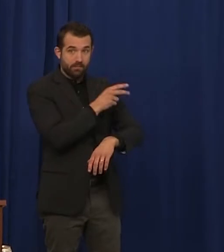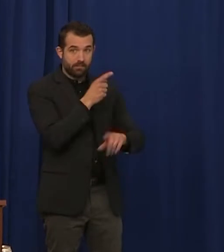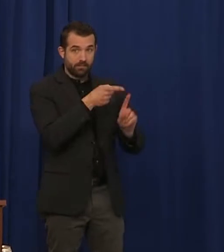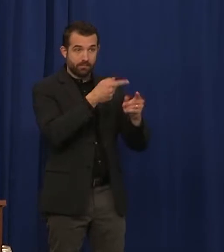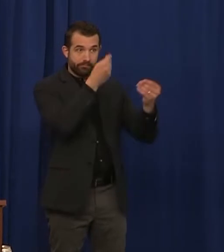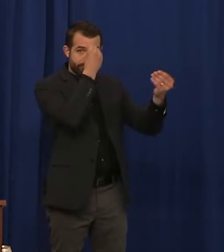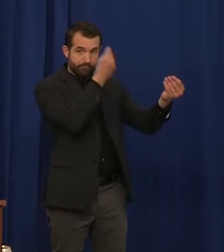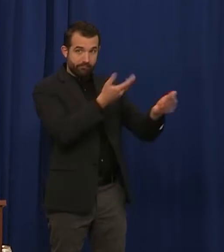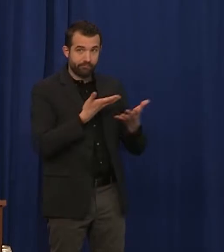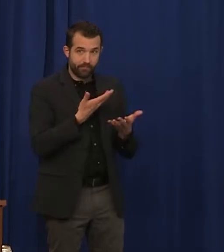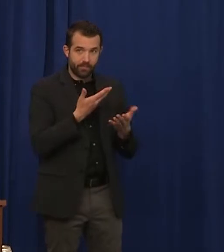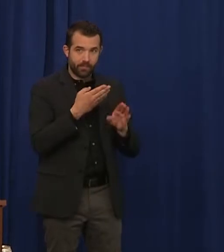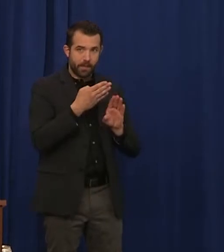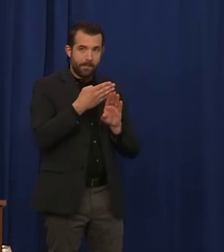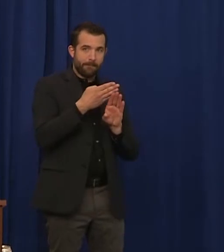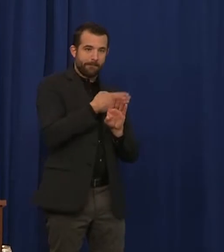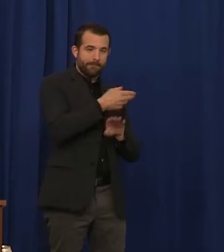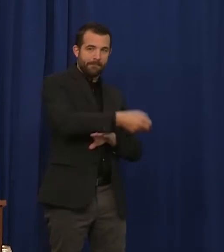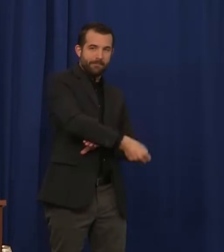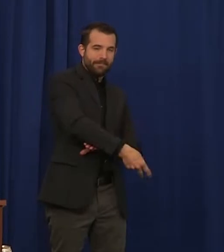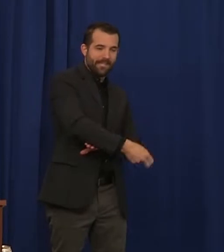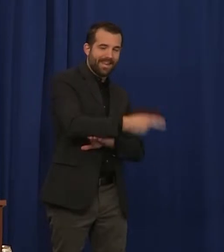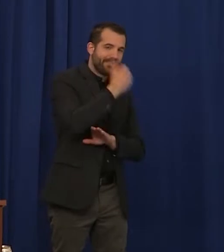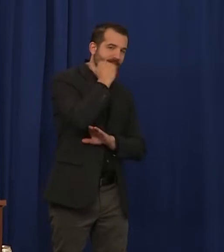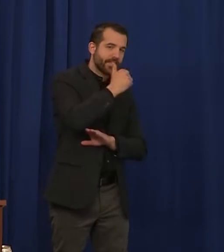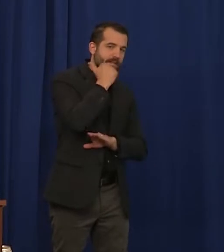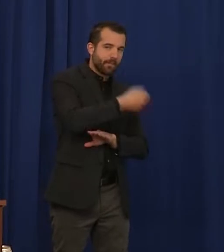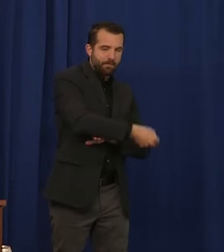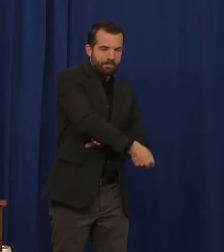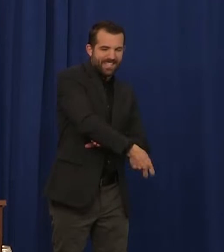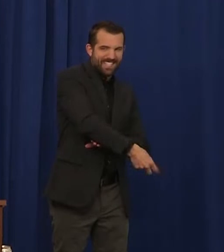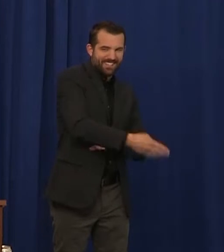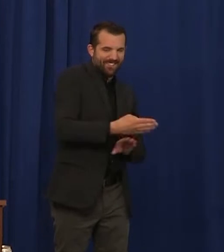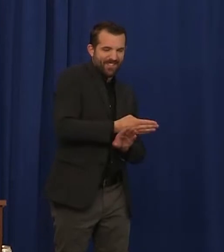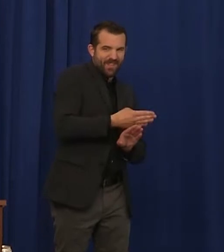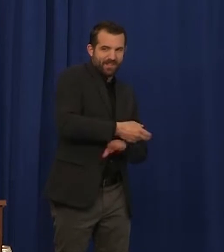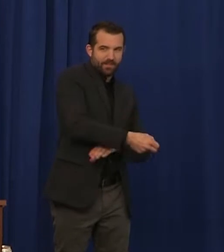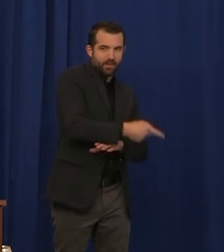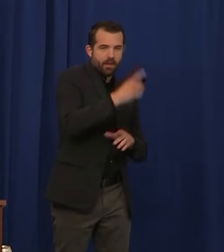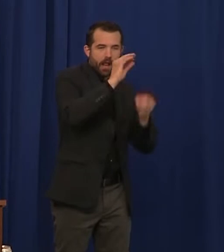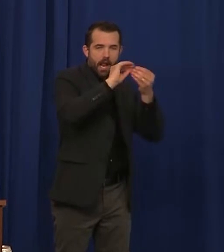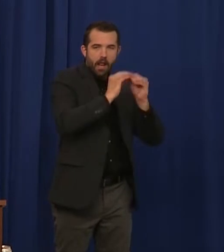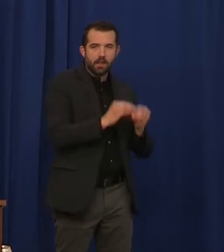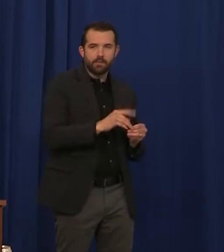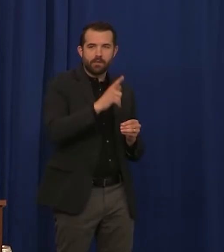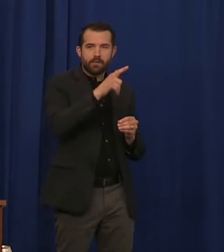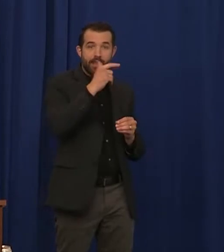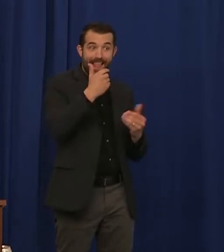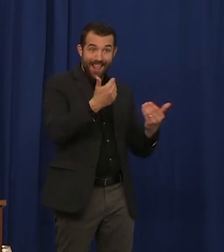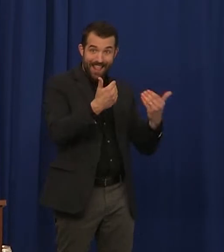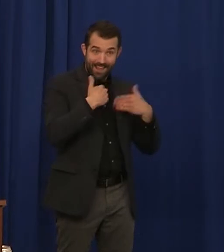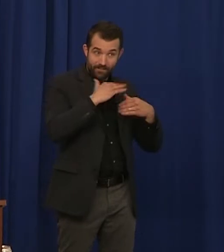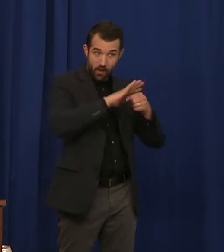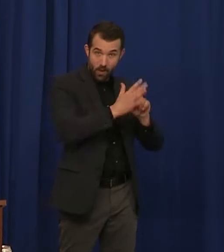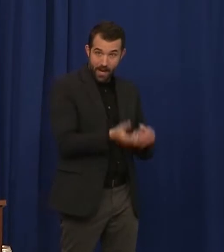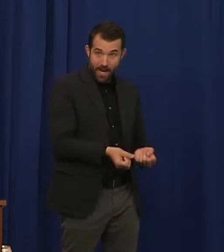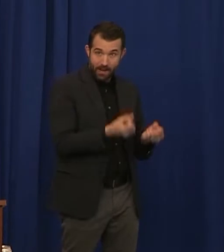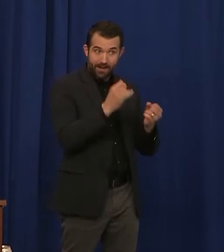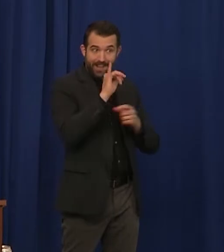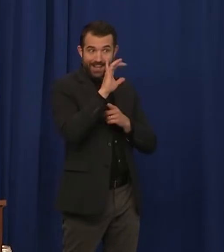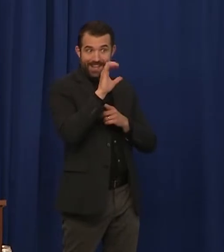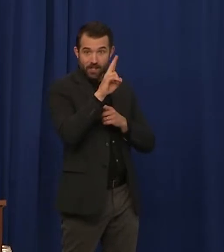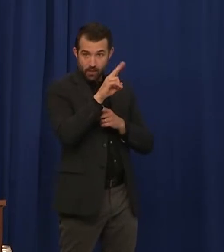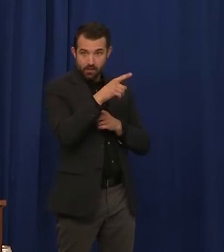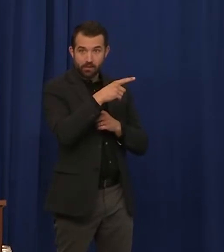the number of cases that they have who are COVID positive in the ICU, COVID positive not in the ICU, and